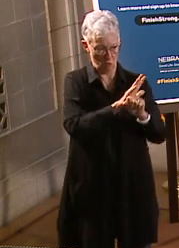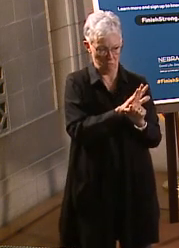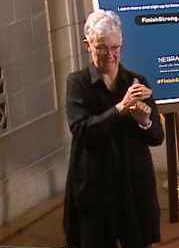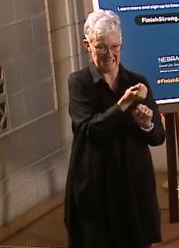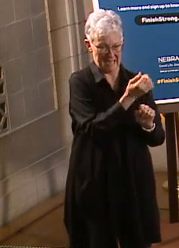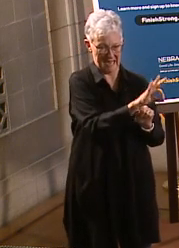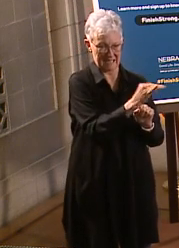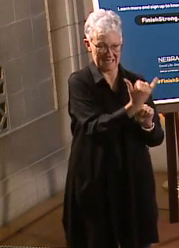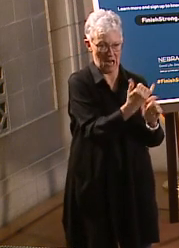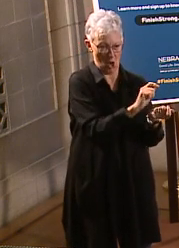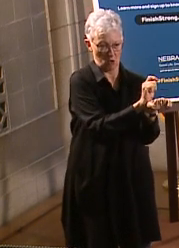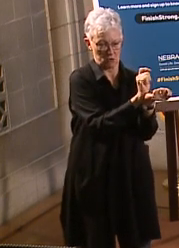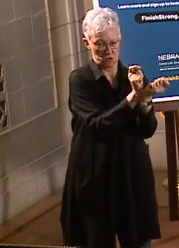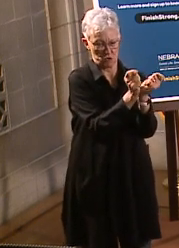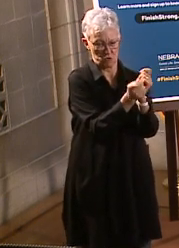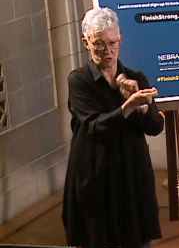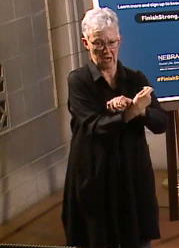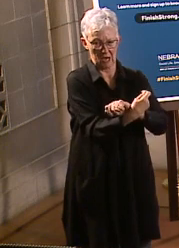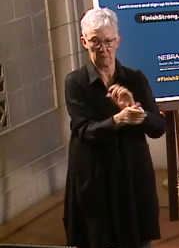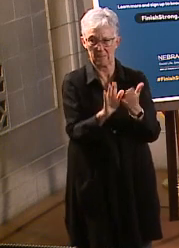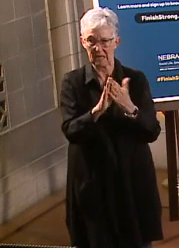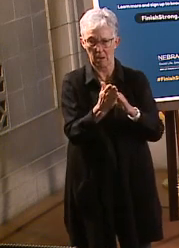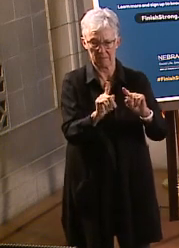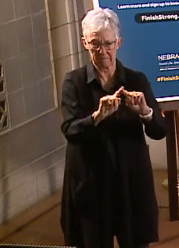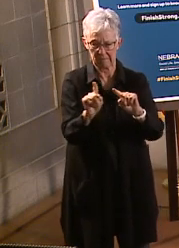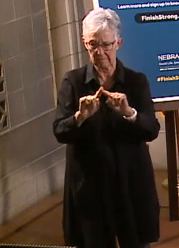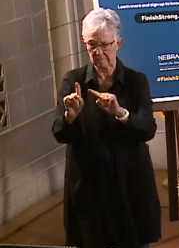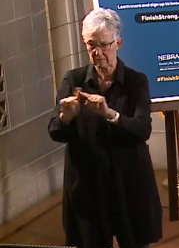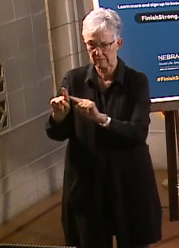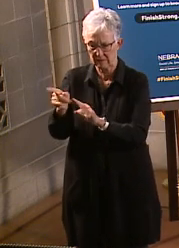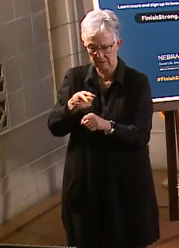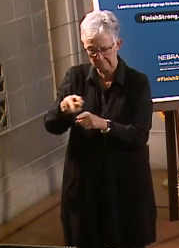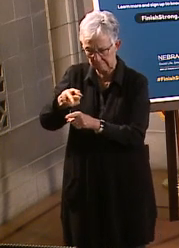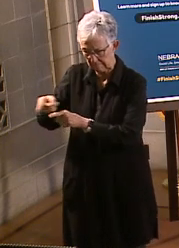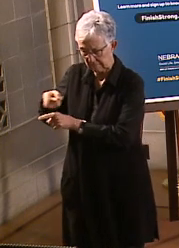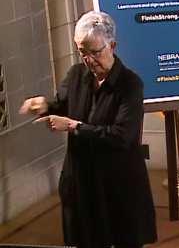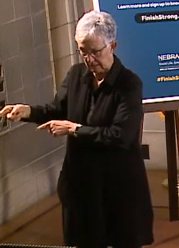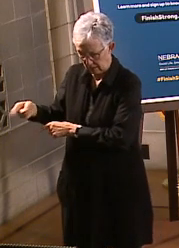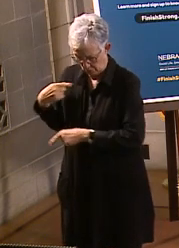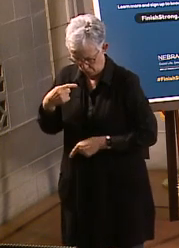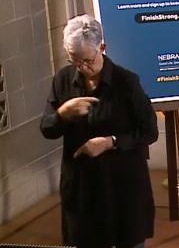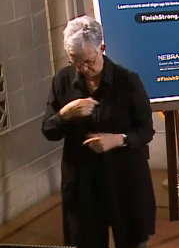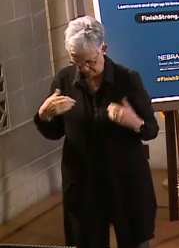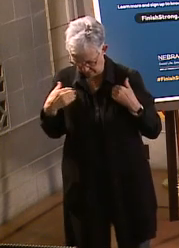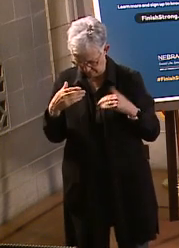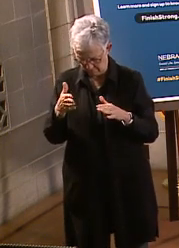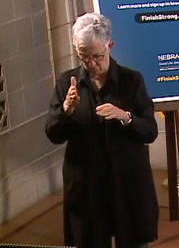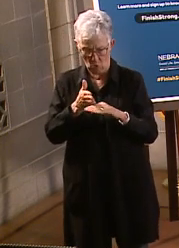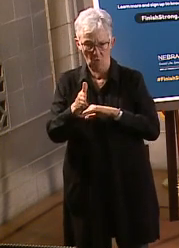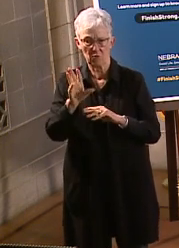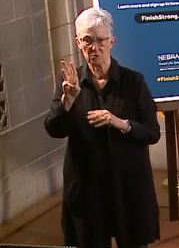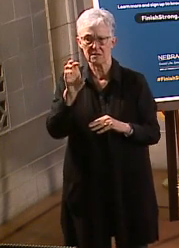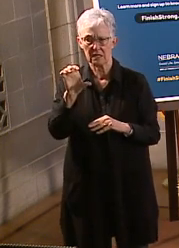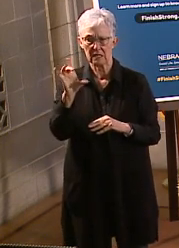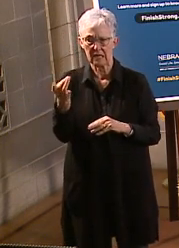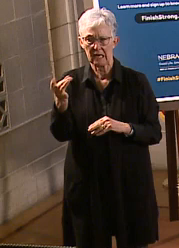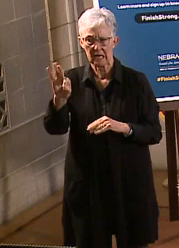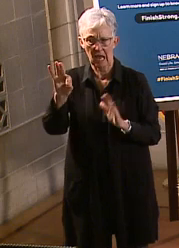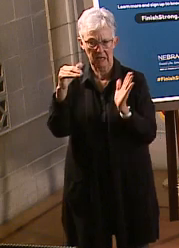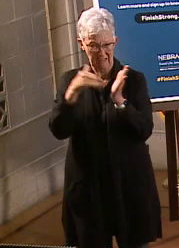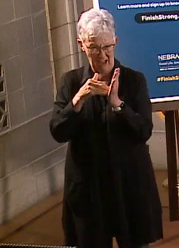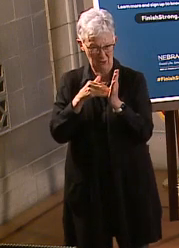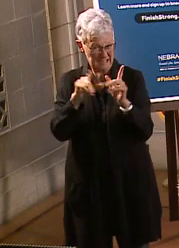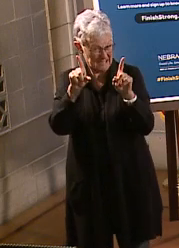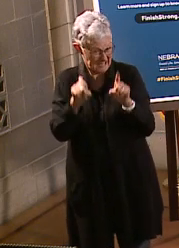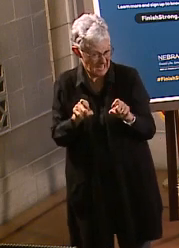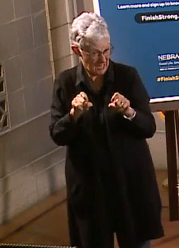can go to Test Nebraska. We've delivered over 689,000 test results through Test Nebraska. We have turned those results around every